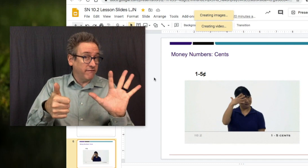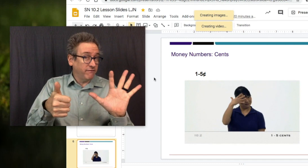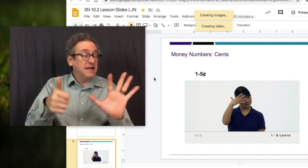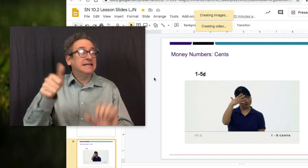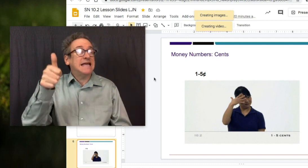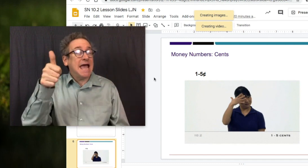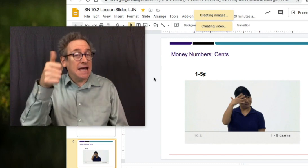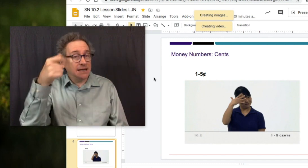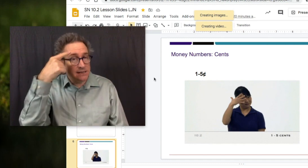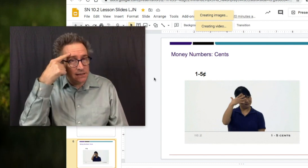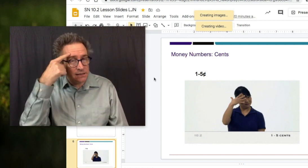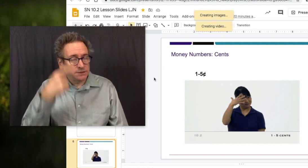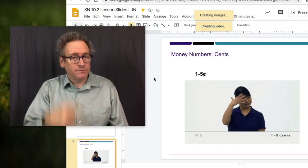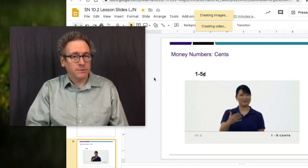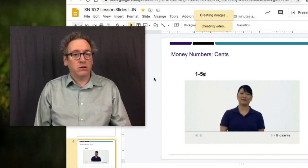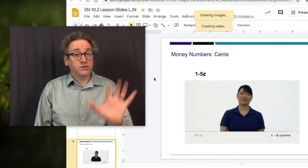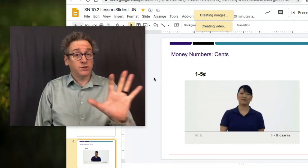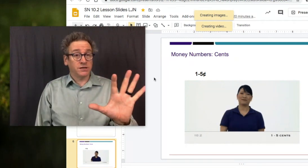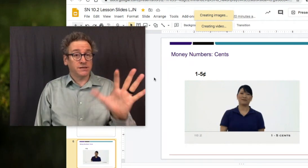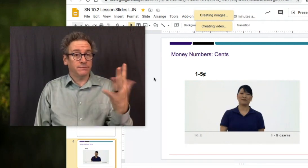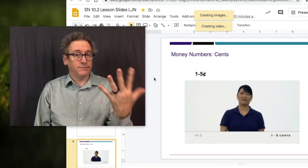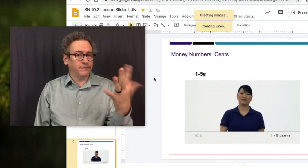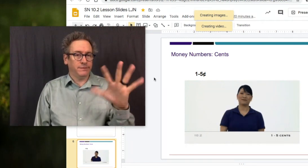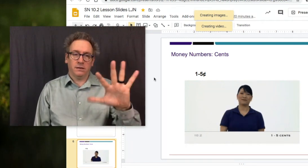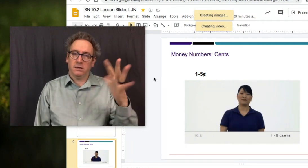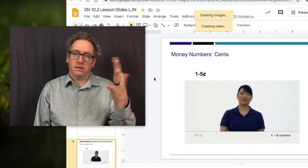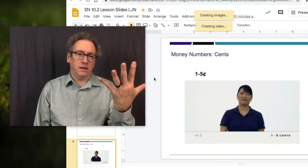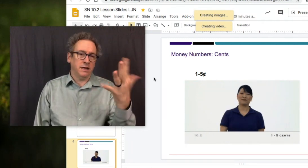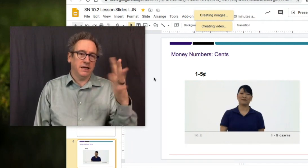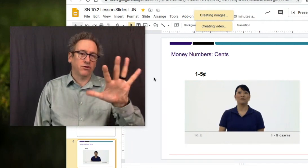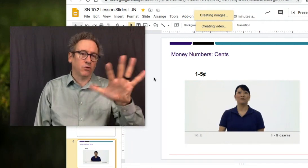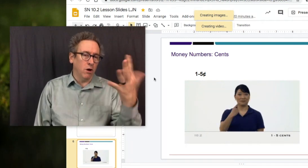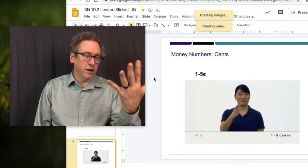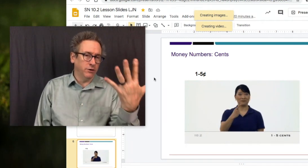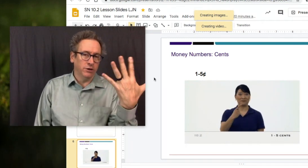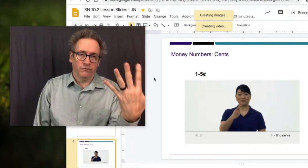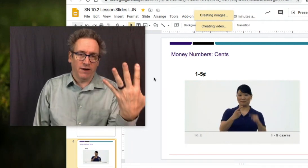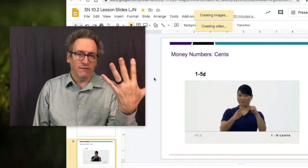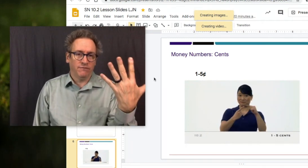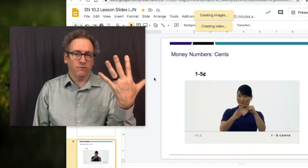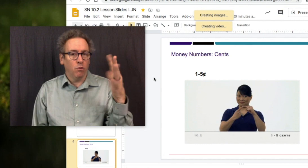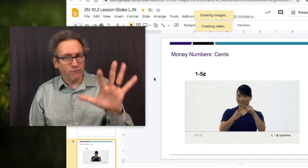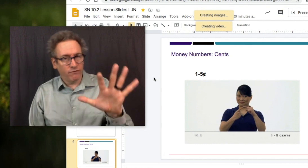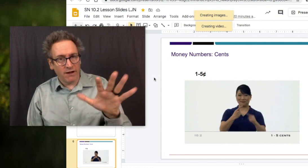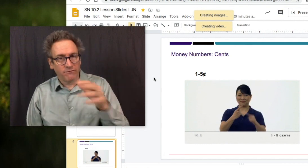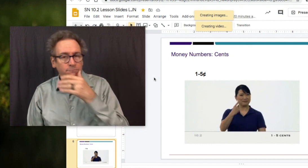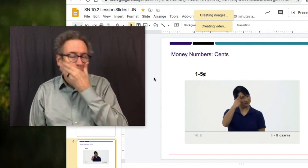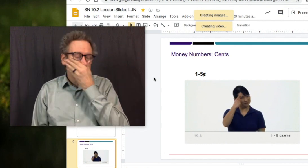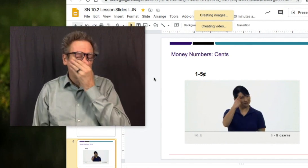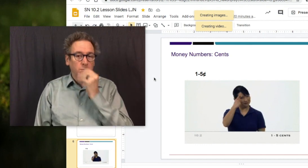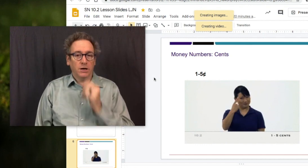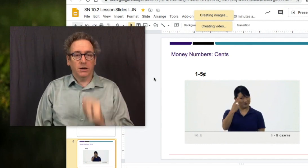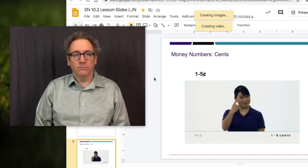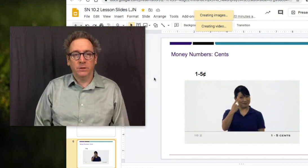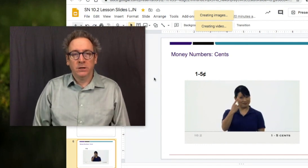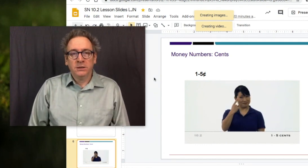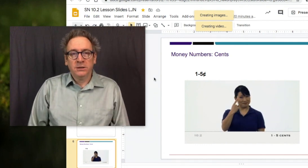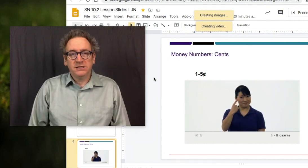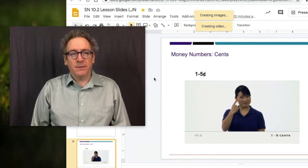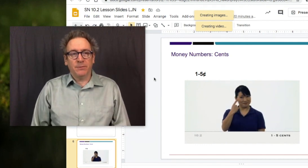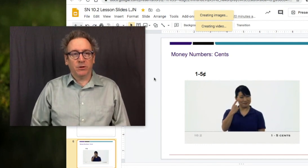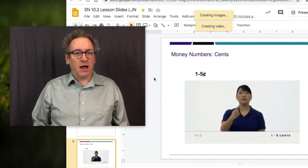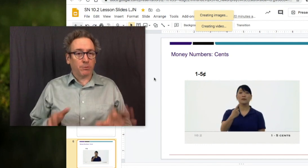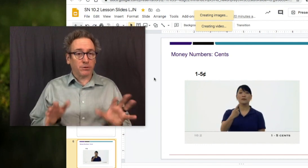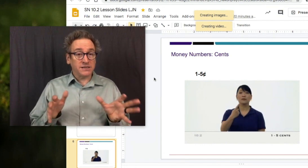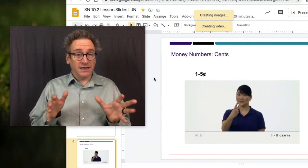5. 10 cents. Also notice I'm either 1, you can do 5 or 5.